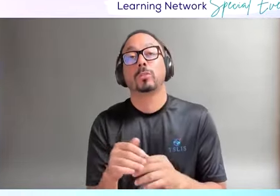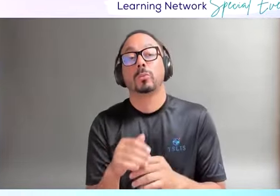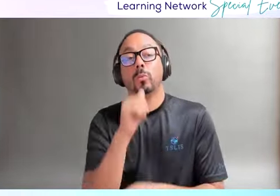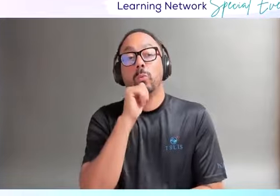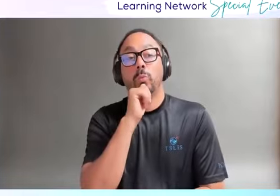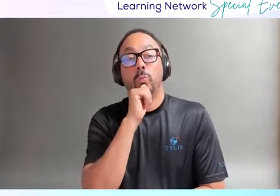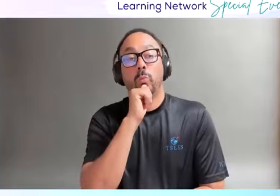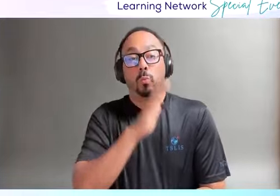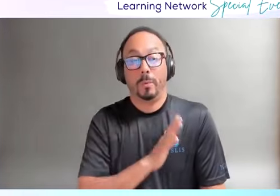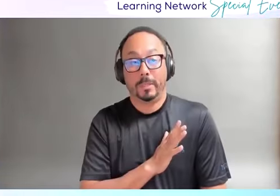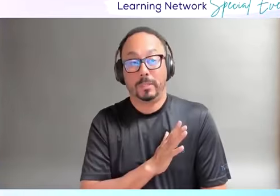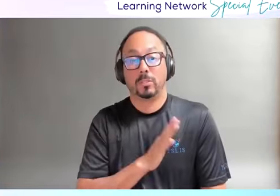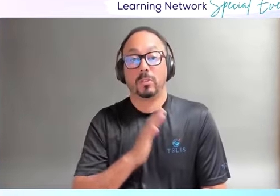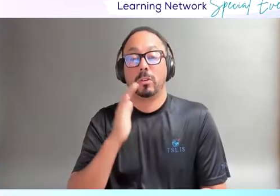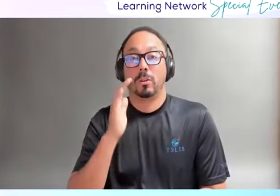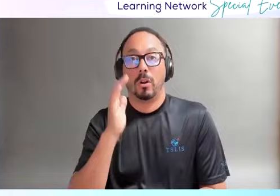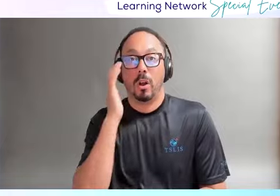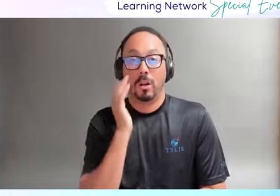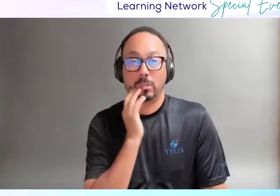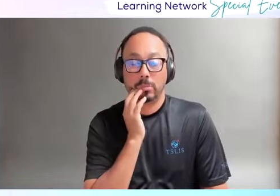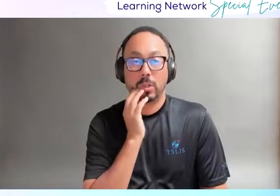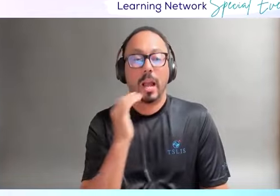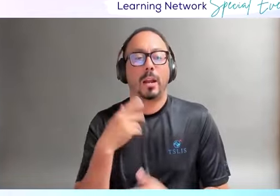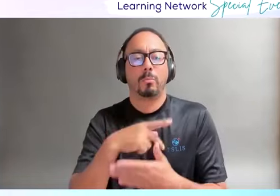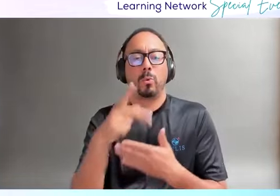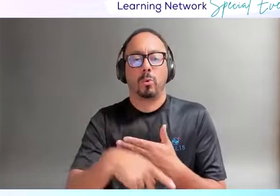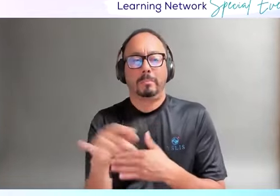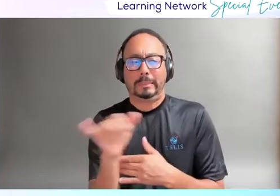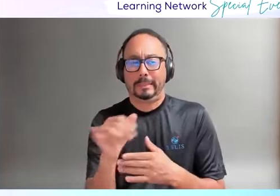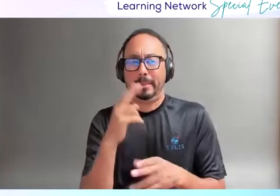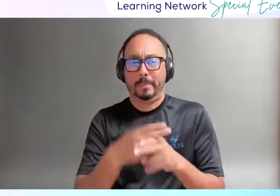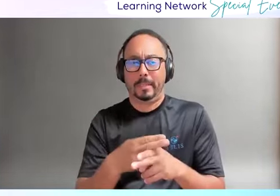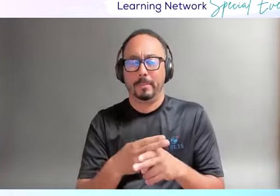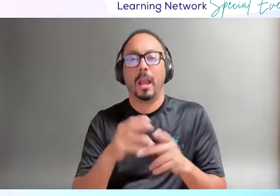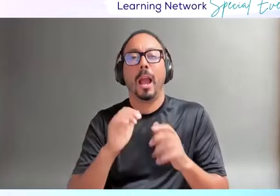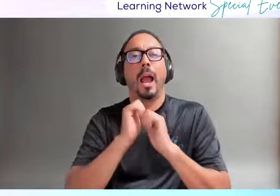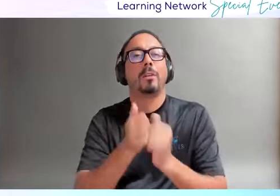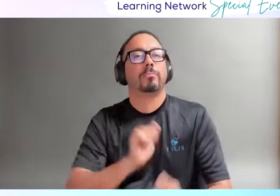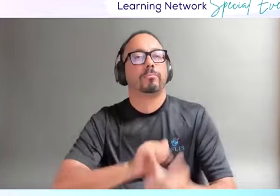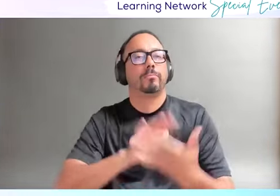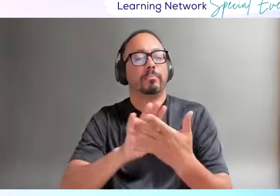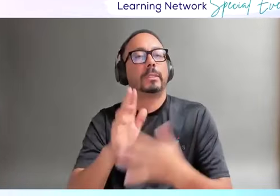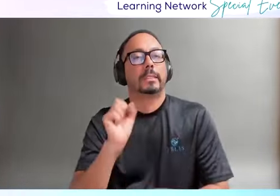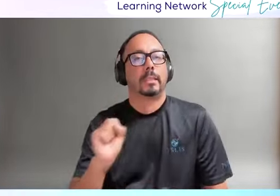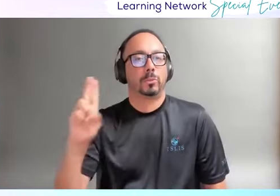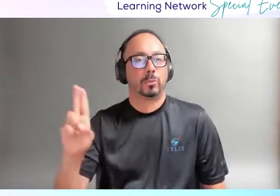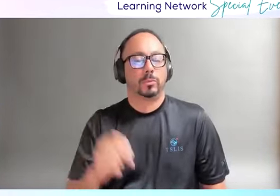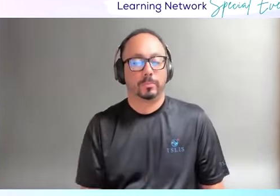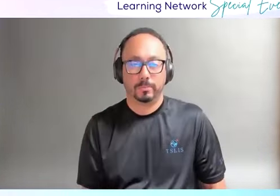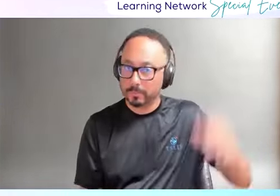also tried to address how providers could address both substance use. Now, I have to tell you, these are some